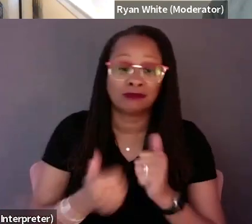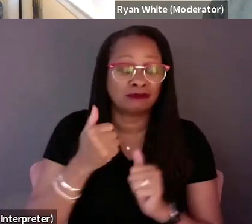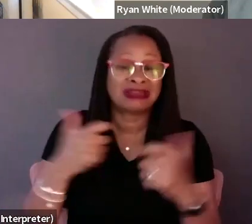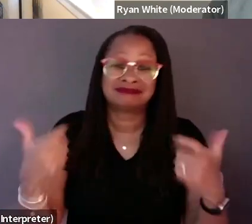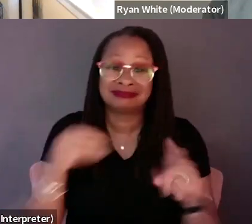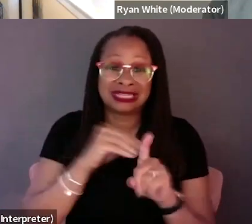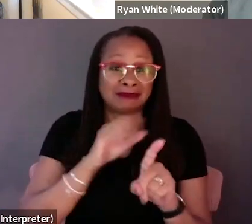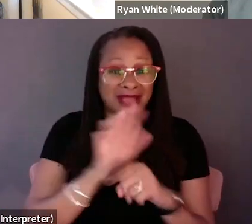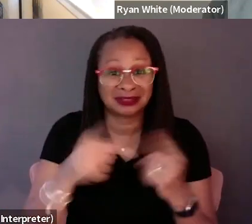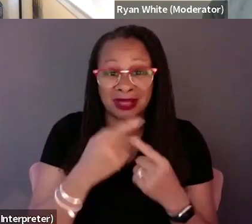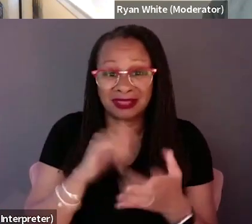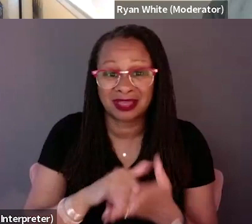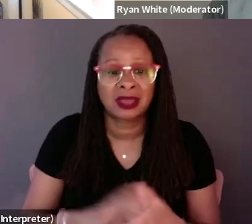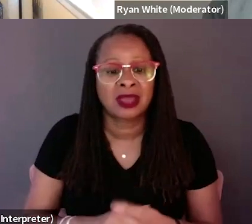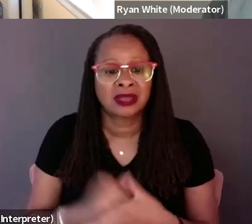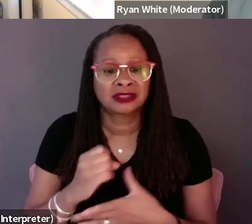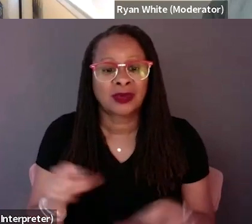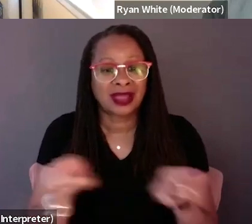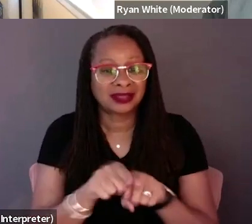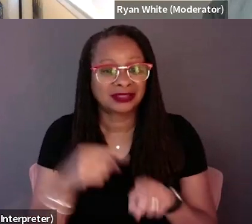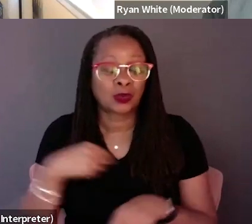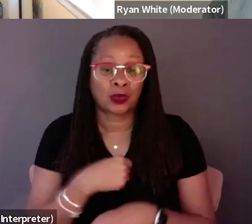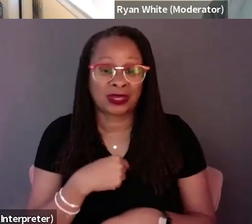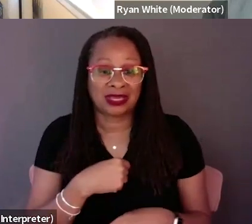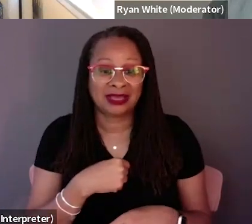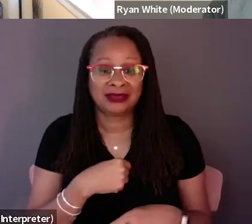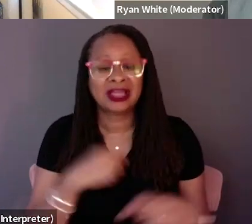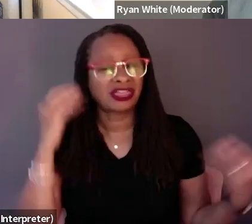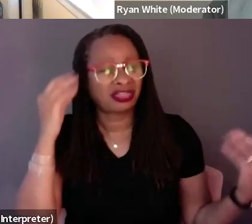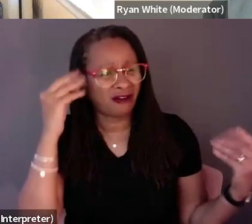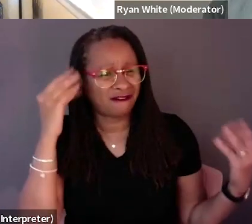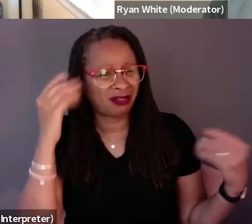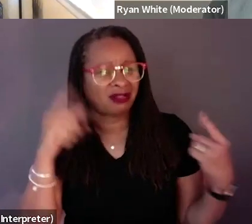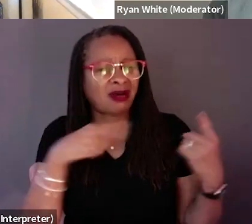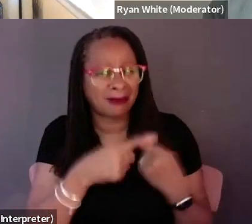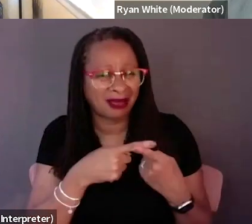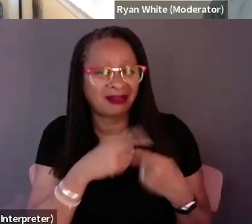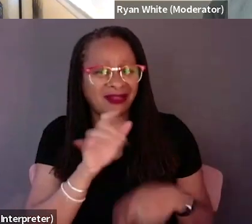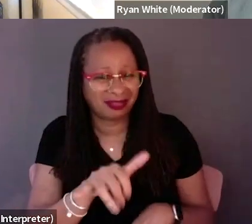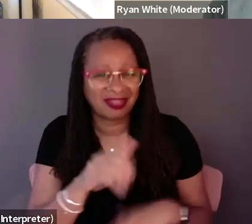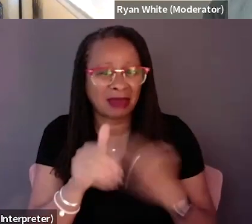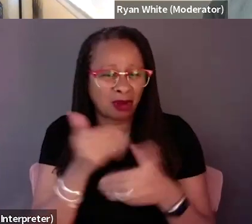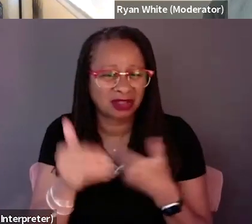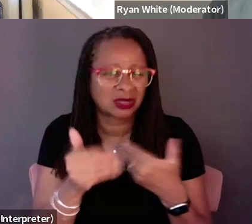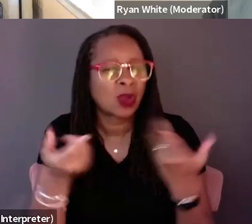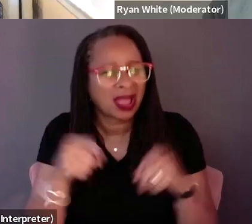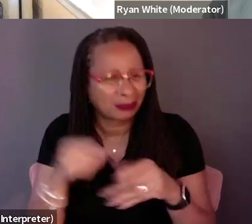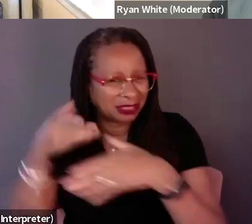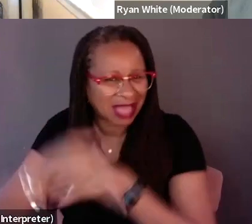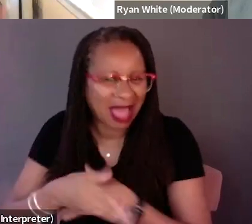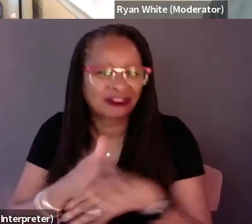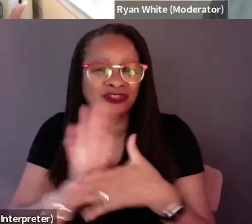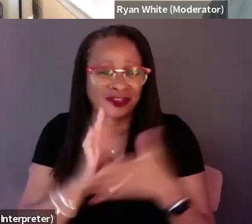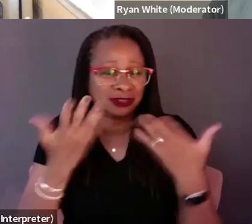major impact. So being thought full of thought, like thoughtful in that way,